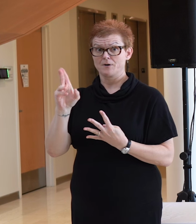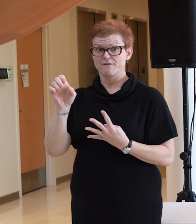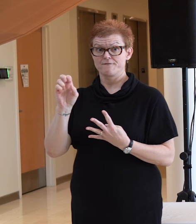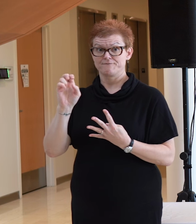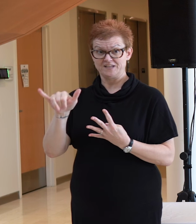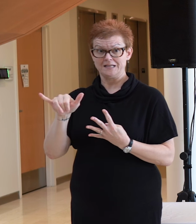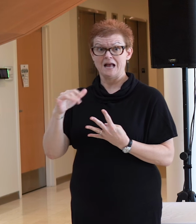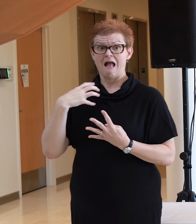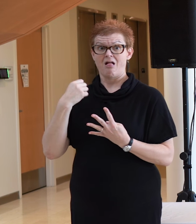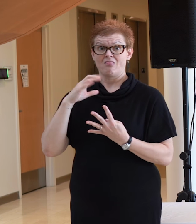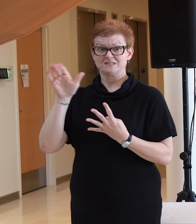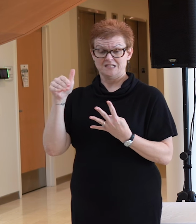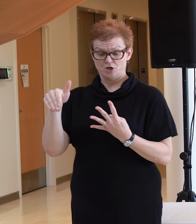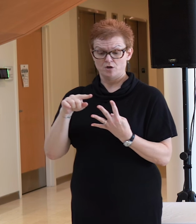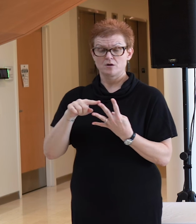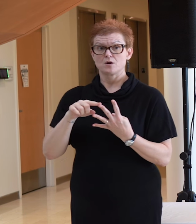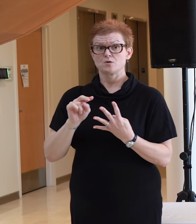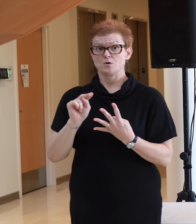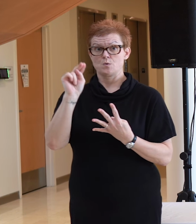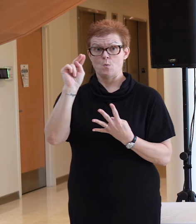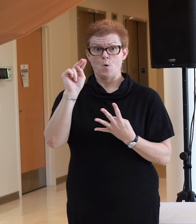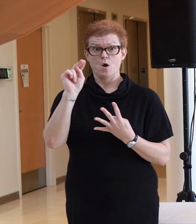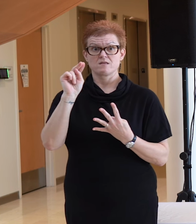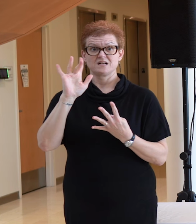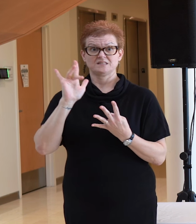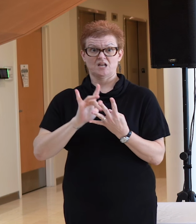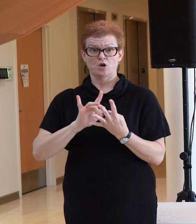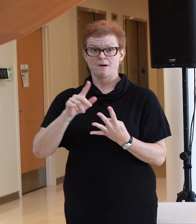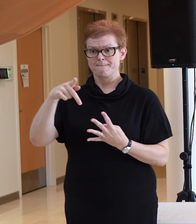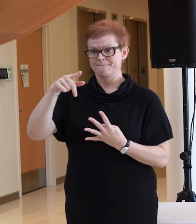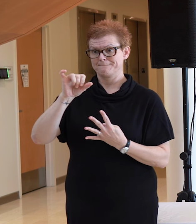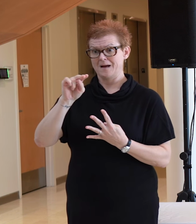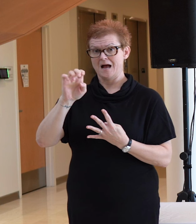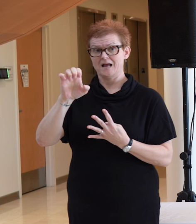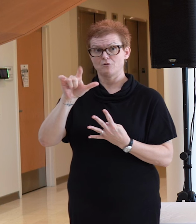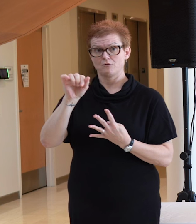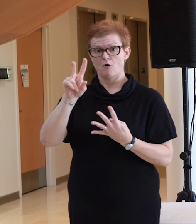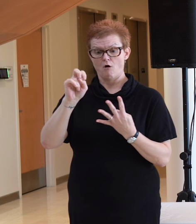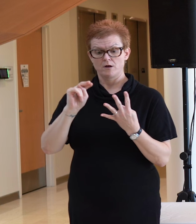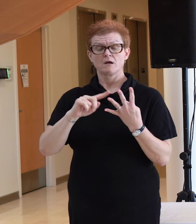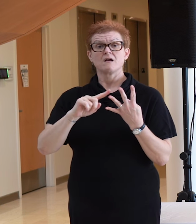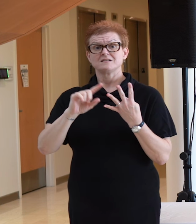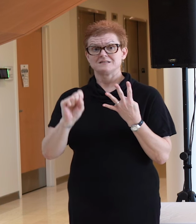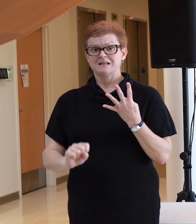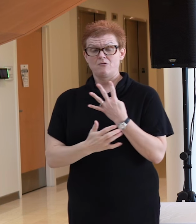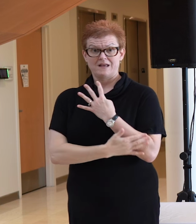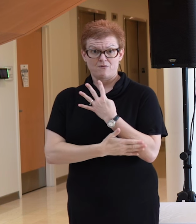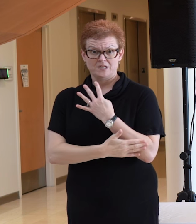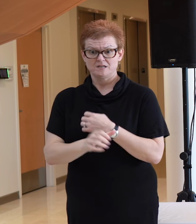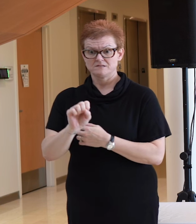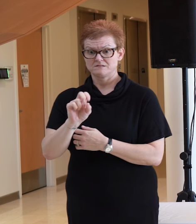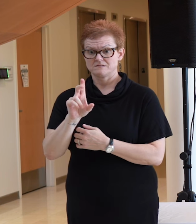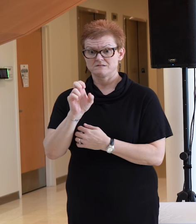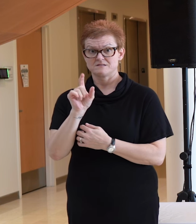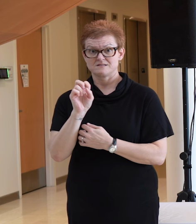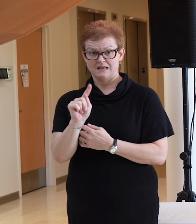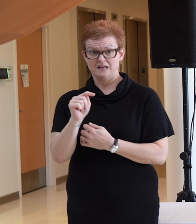North Central Community Health Center in Pine Lawn, and the South County Health Center in Sunset Hills, and